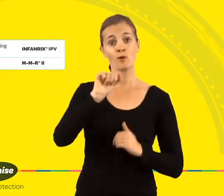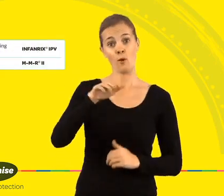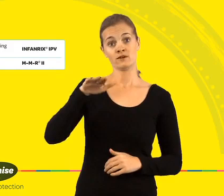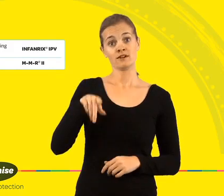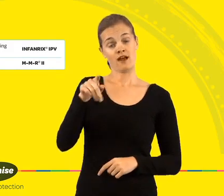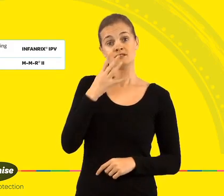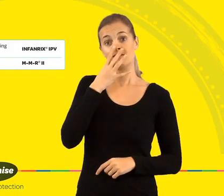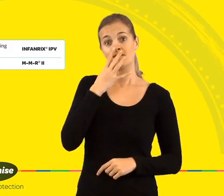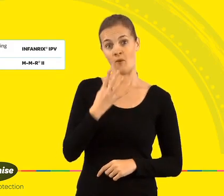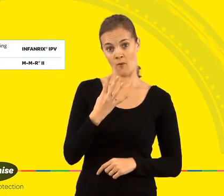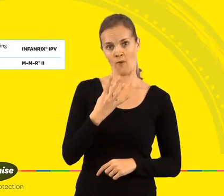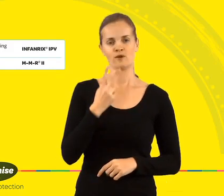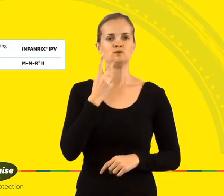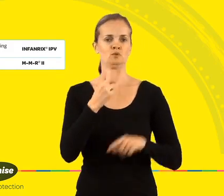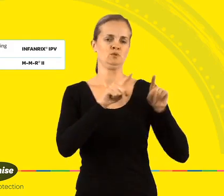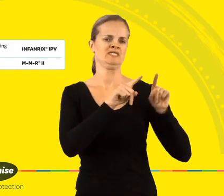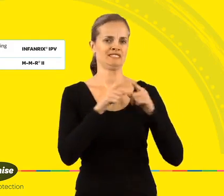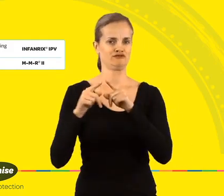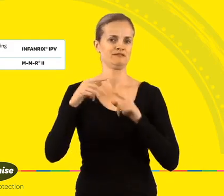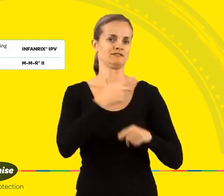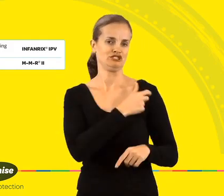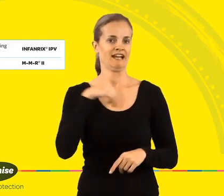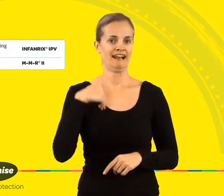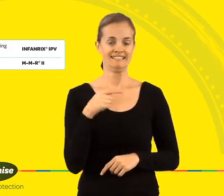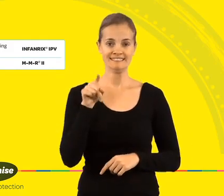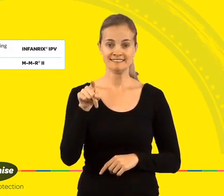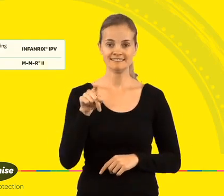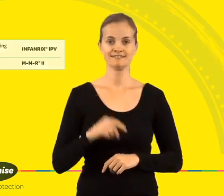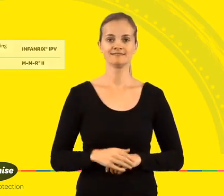At 4 years old, your child requires 2 injections.